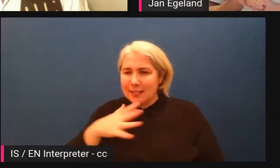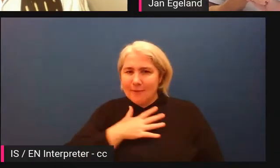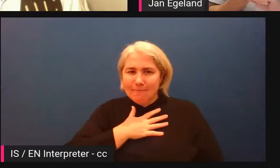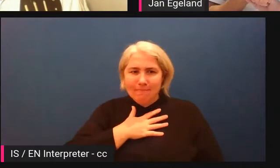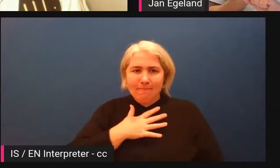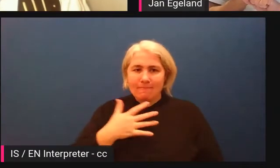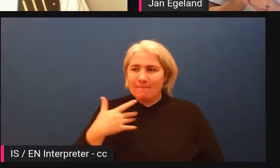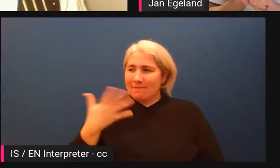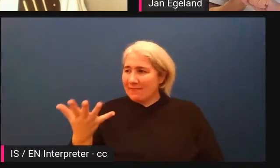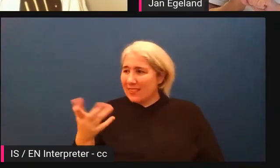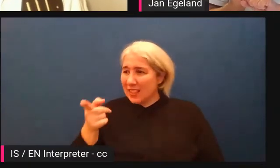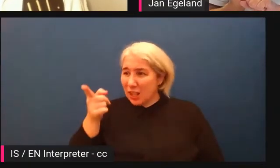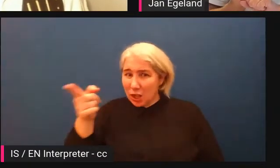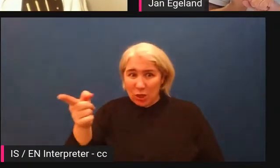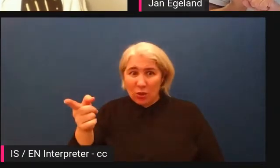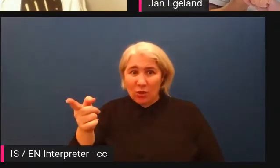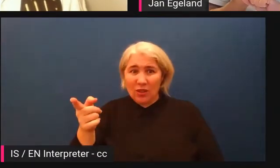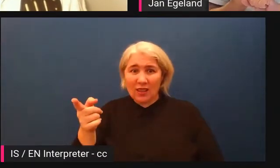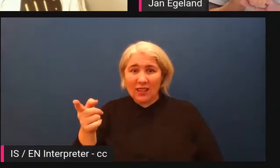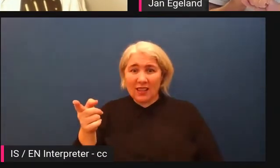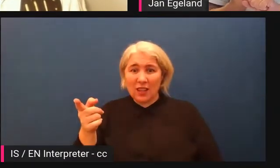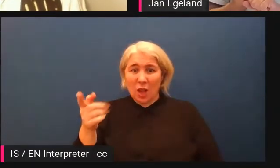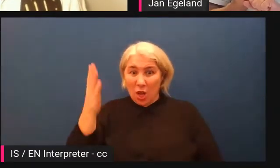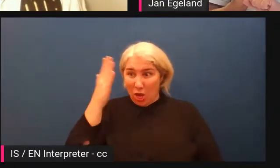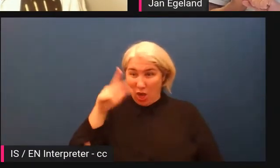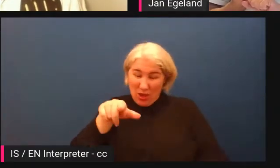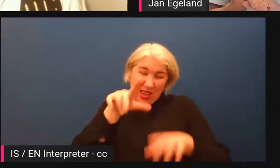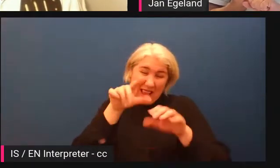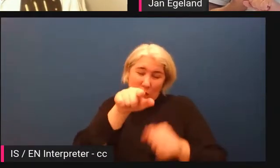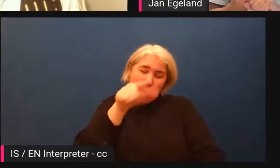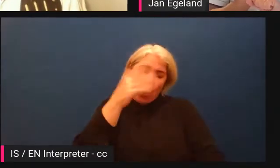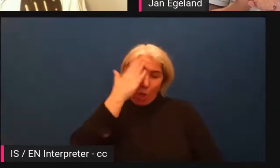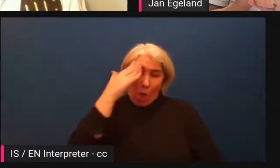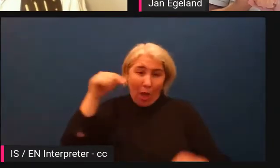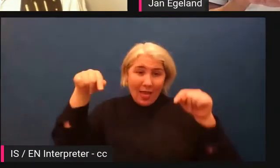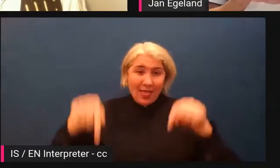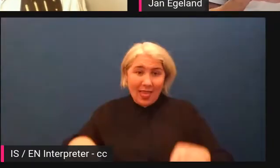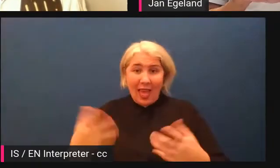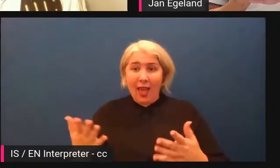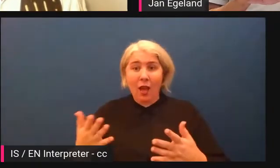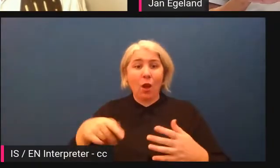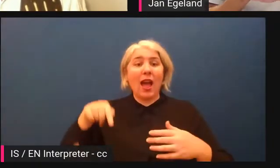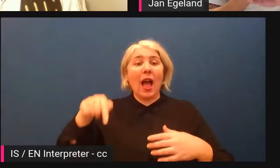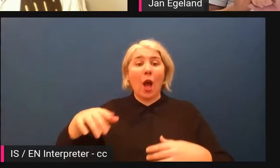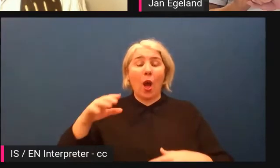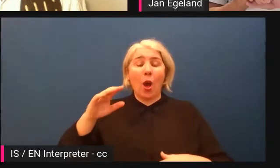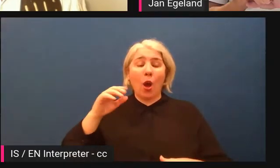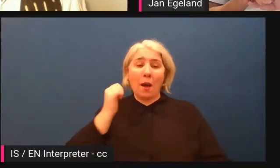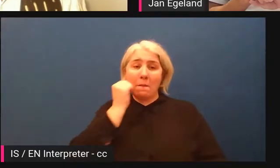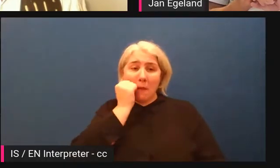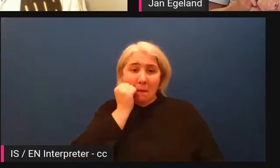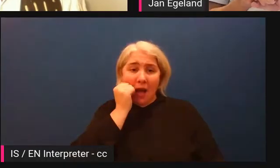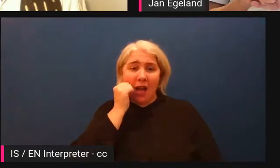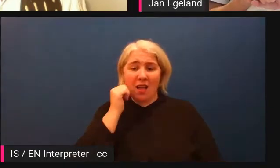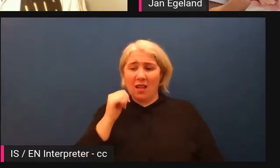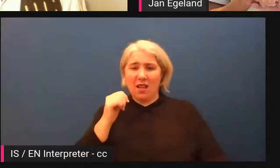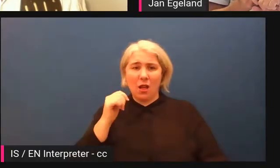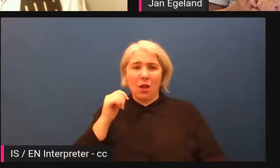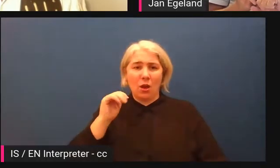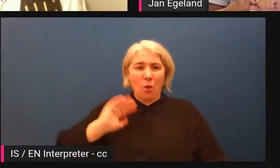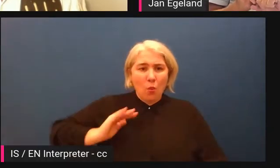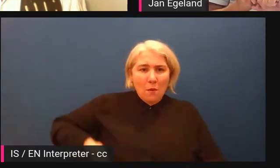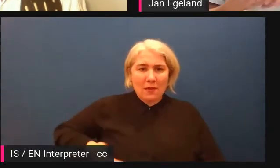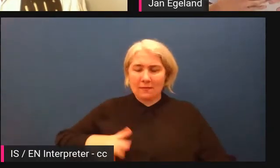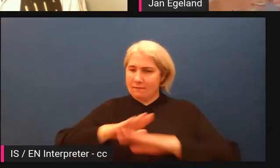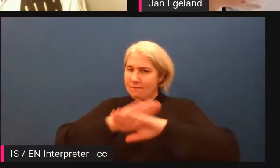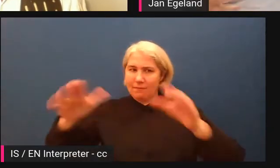have you seen now that women have been let out of work and that your girls have been deprived of